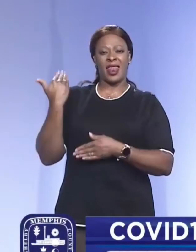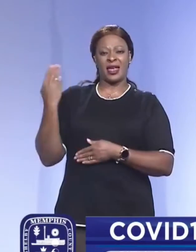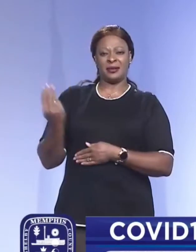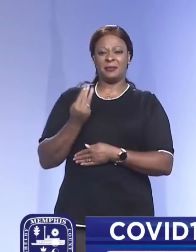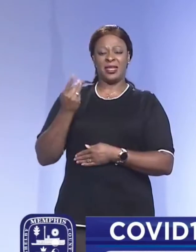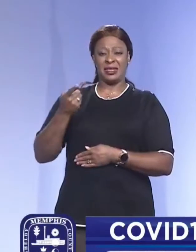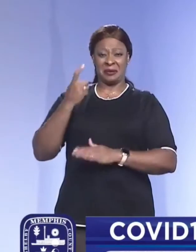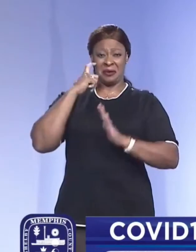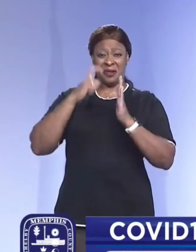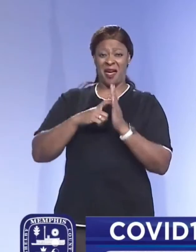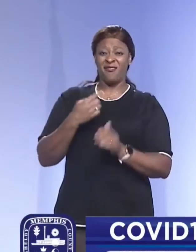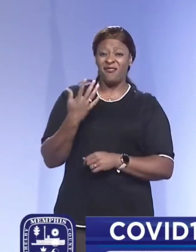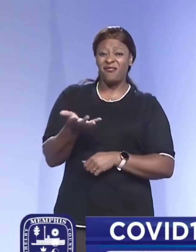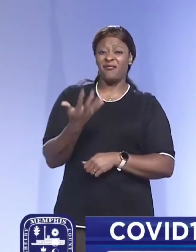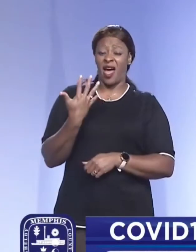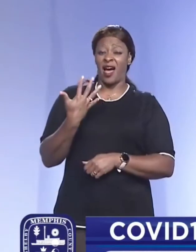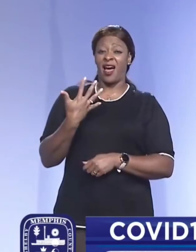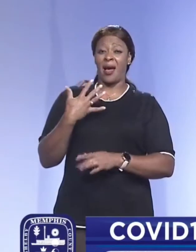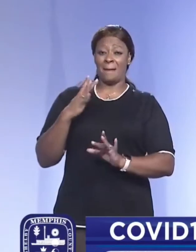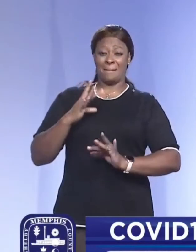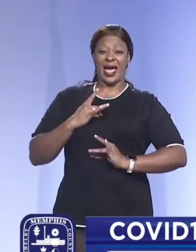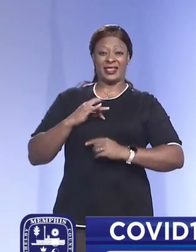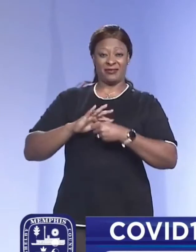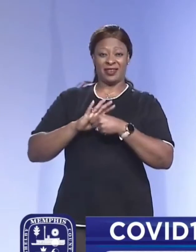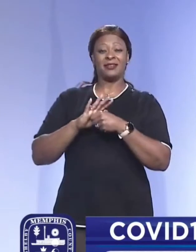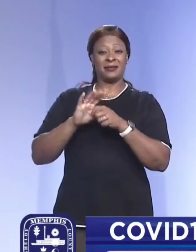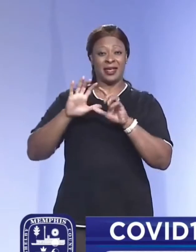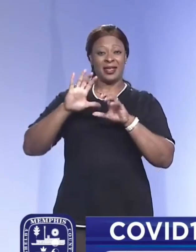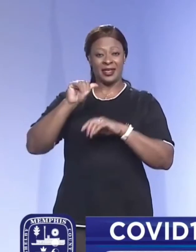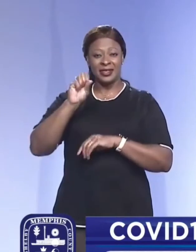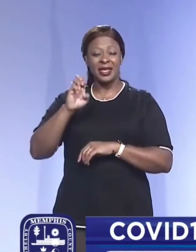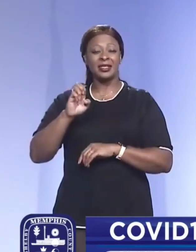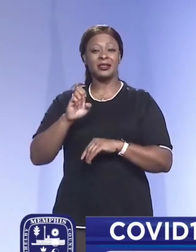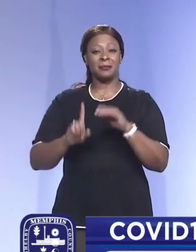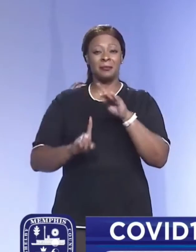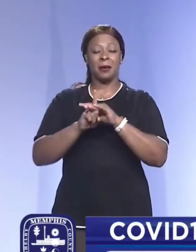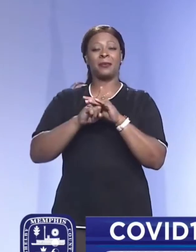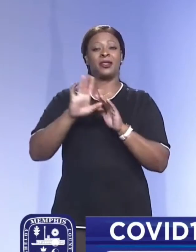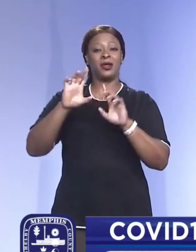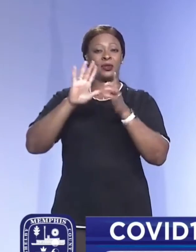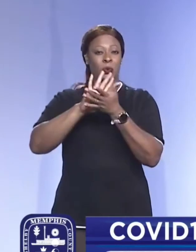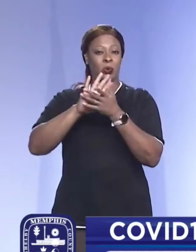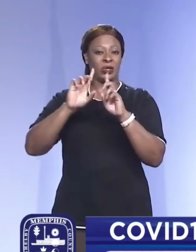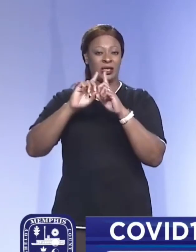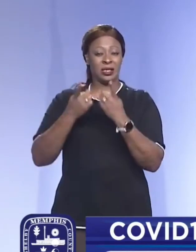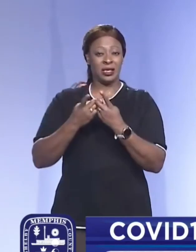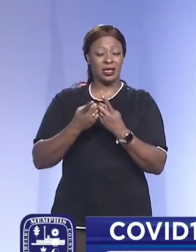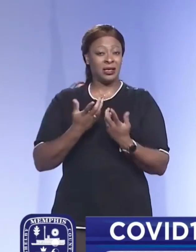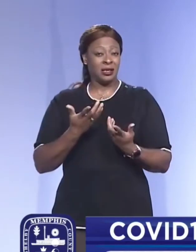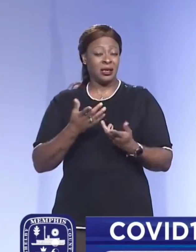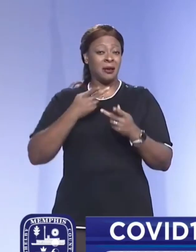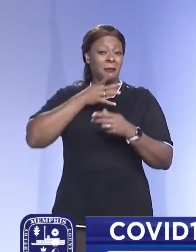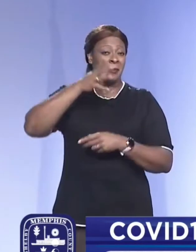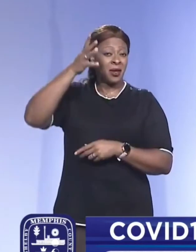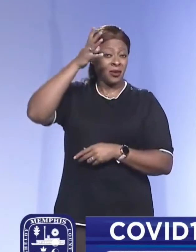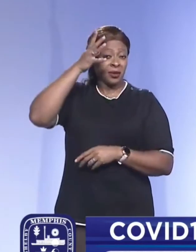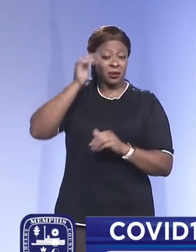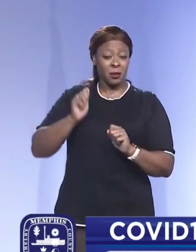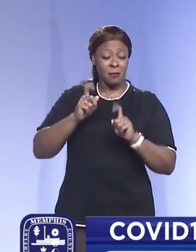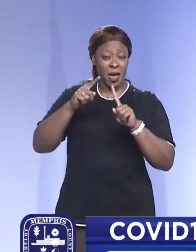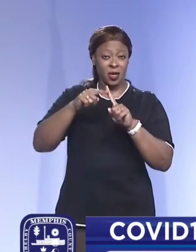have 5 positive cases reported according to the district. My question is, should parents who are returning to local in-person